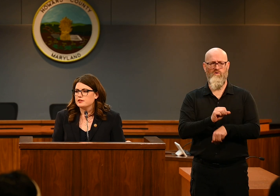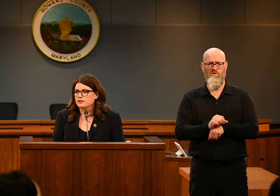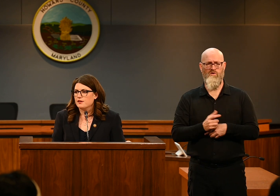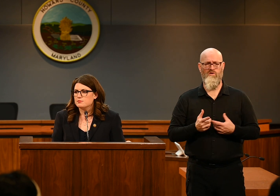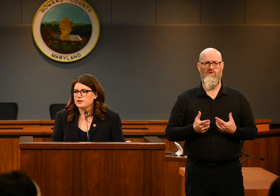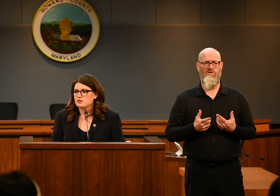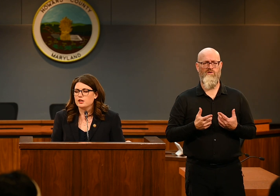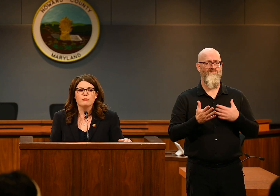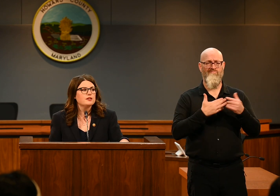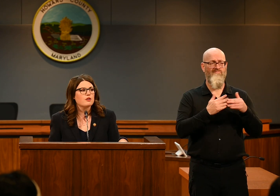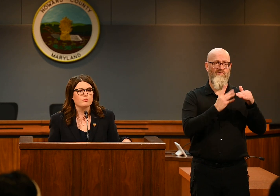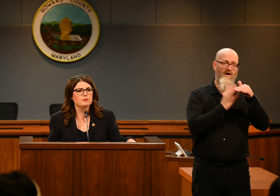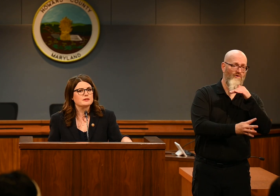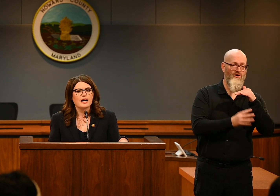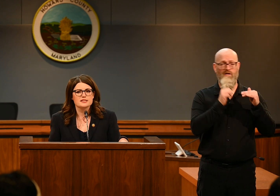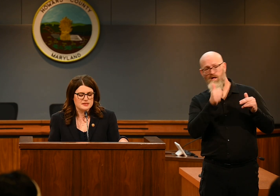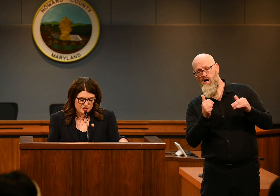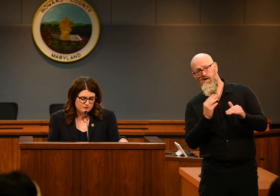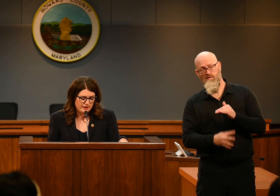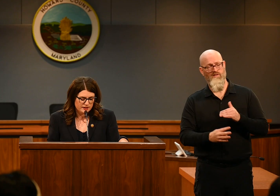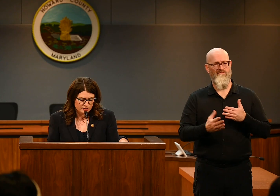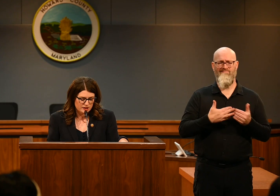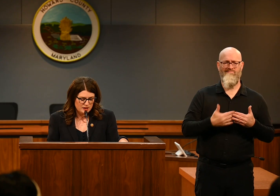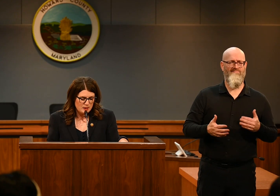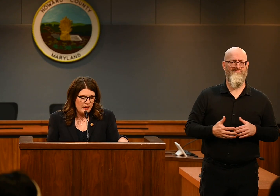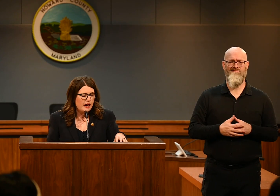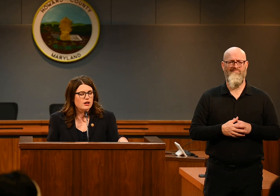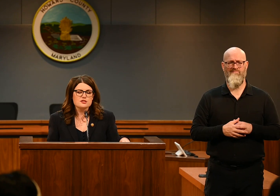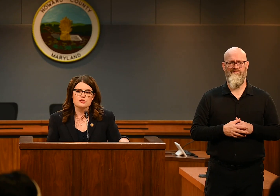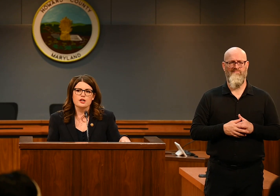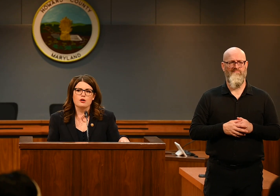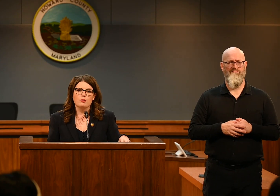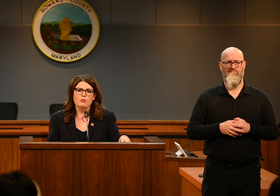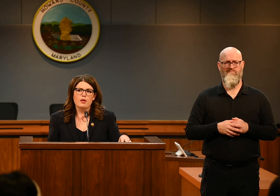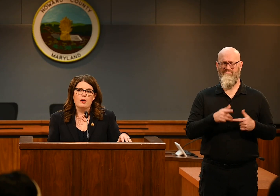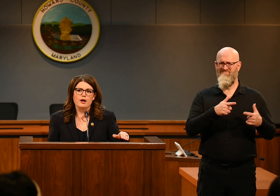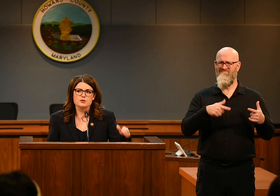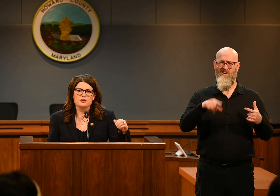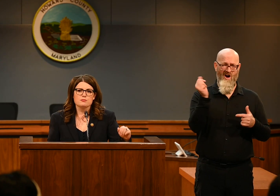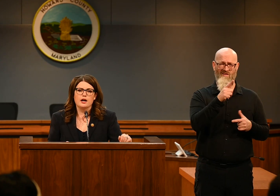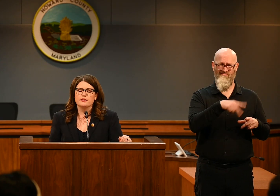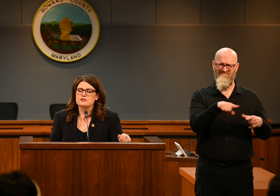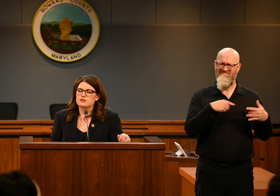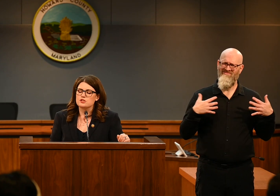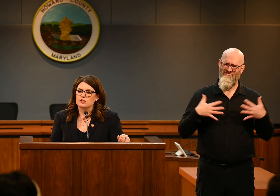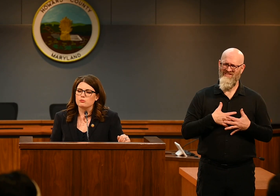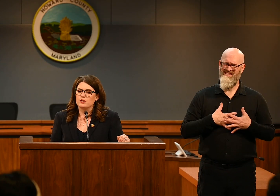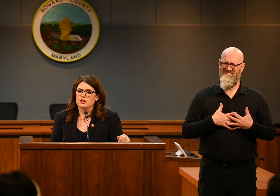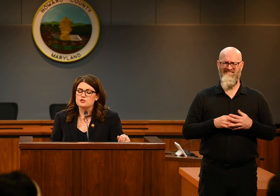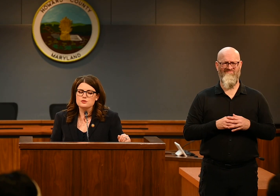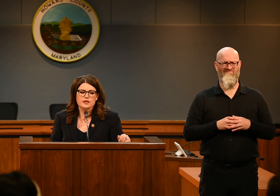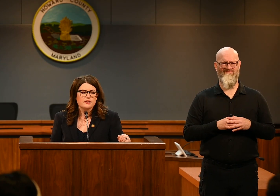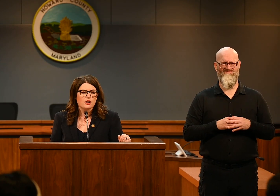their everyday lives in Minnesota. And we know that we will not stand for that here. I'll also share, I was with colleagues just